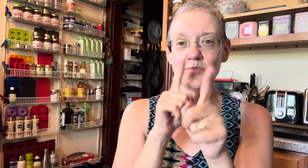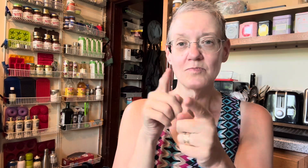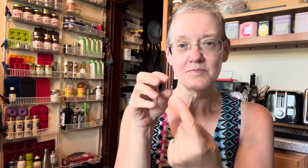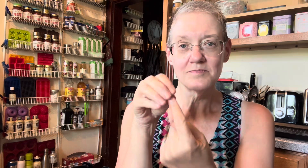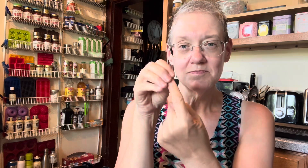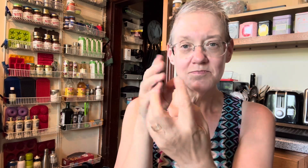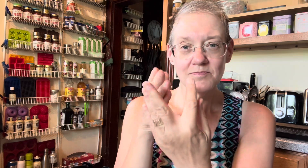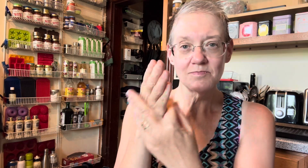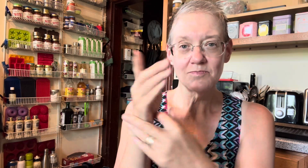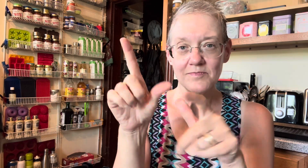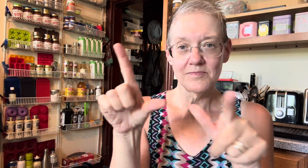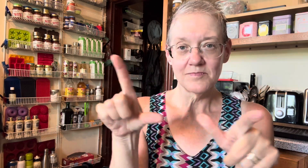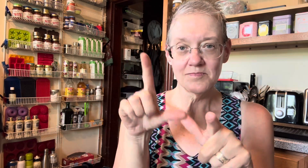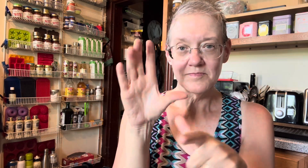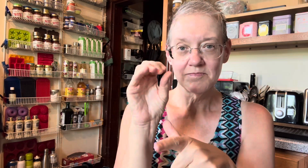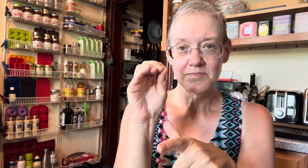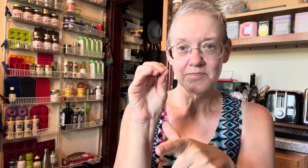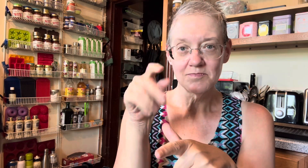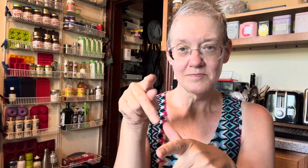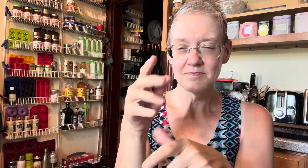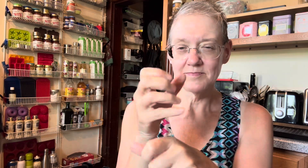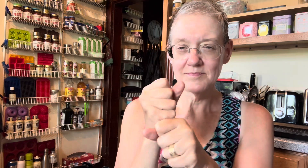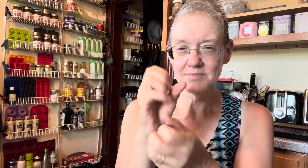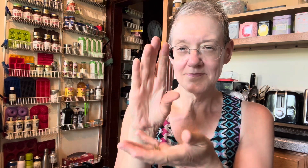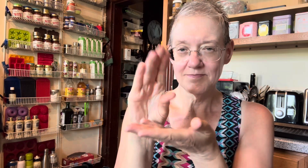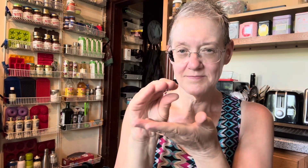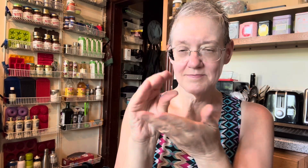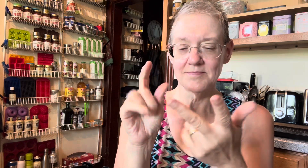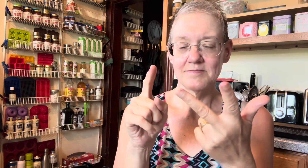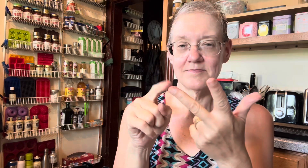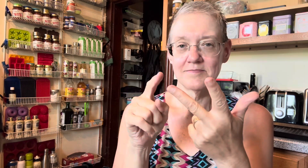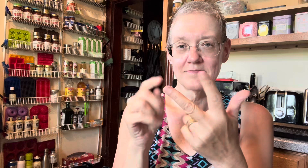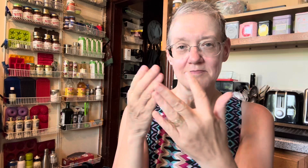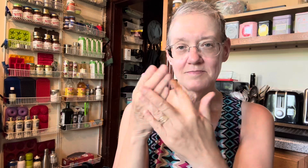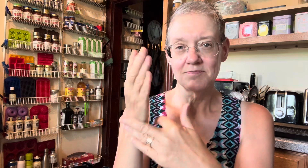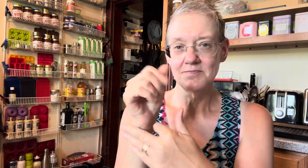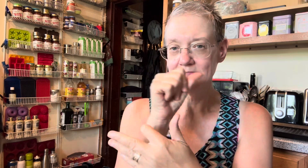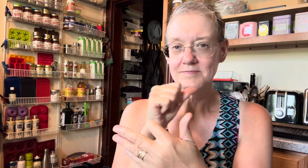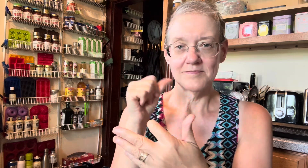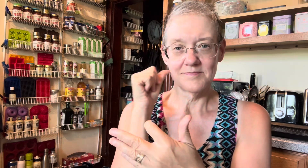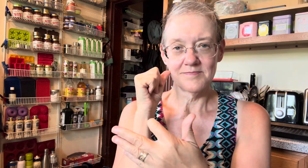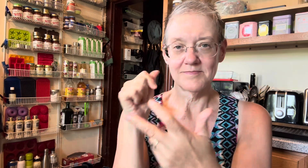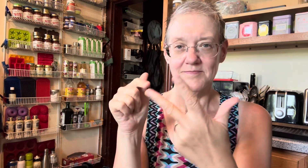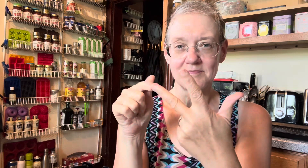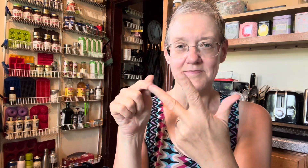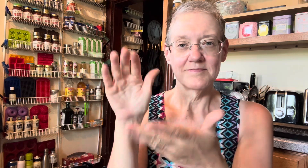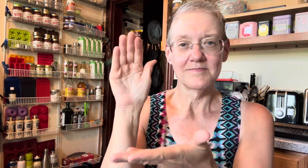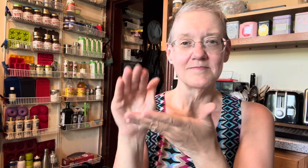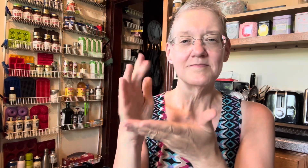or I order them special through my local co-op, and I get a reduced price for that, or through Amazon.